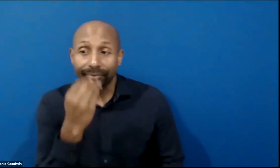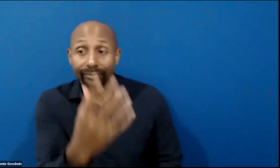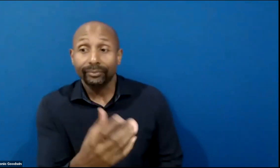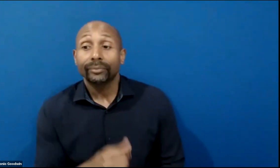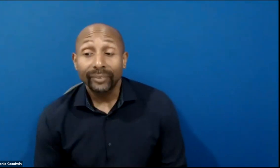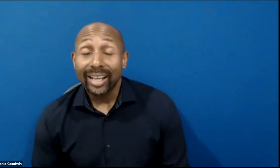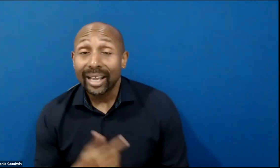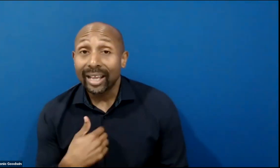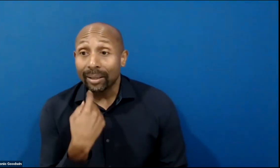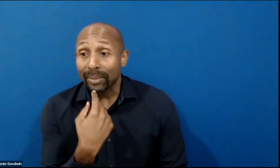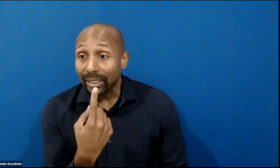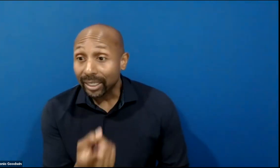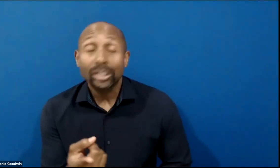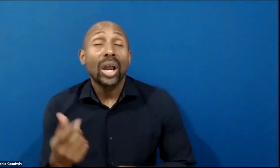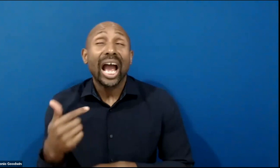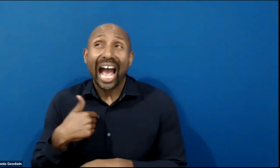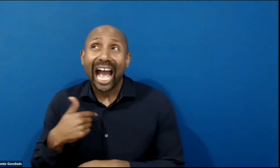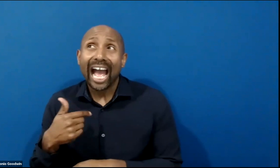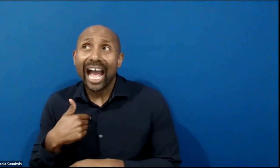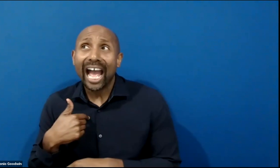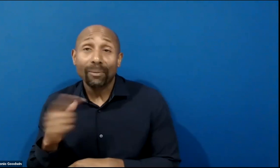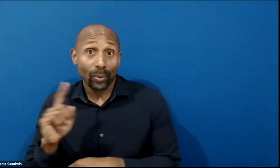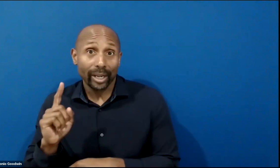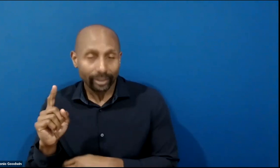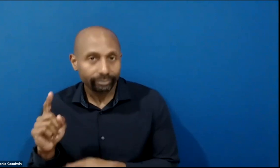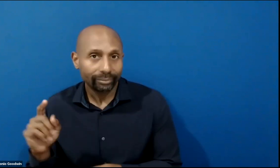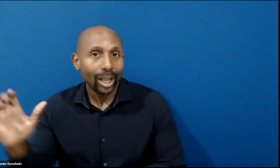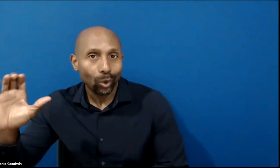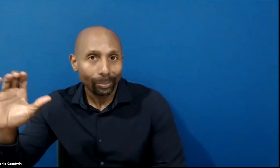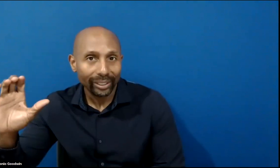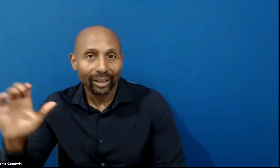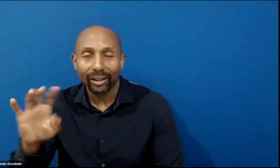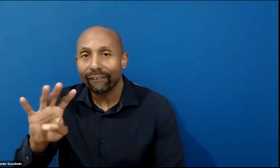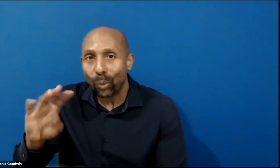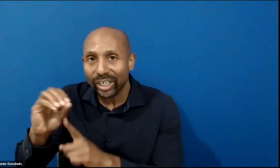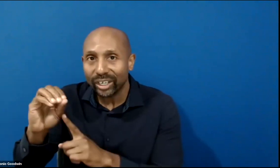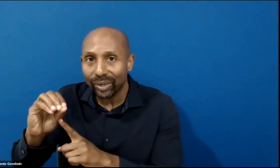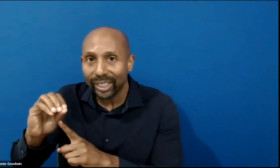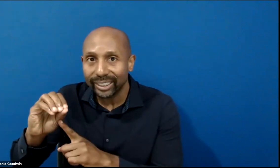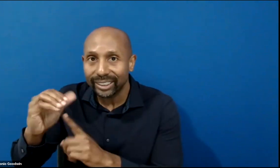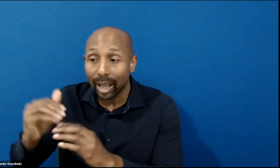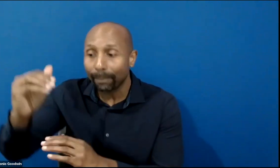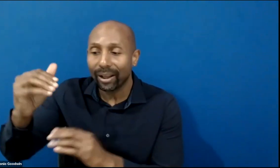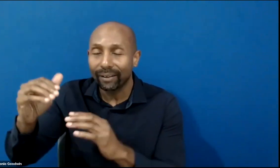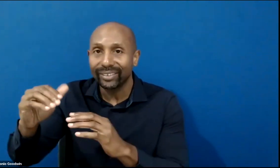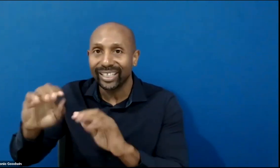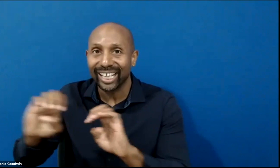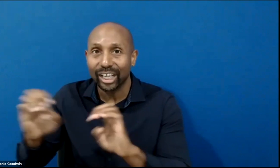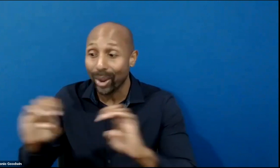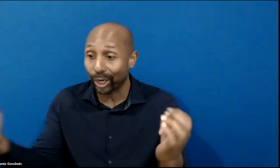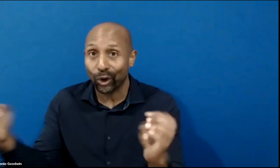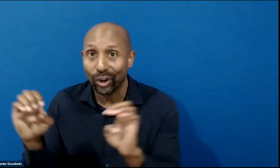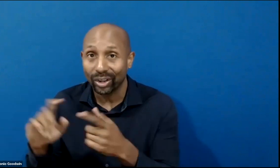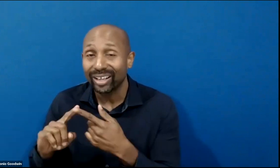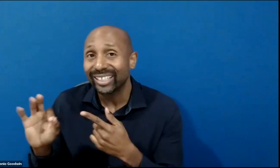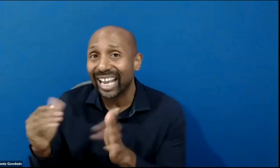degrees above the equator, 9,000 feet above sea level, underneath a